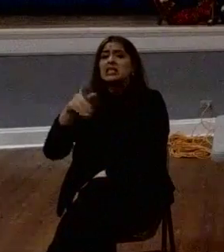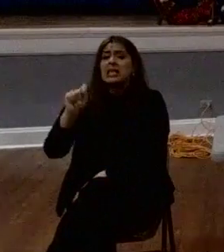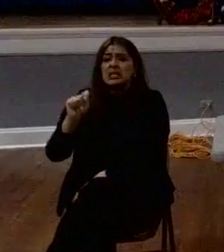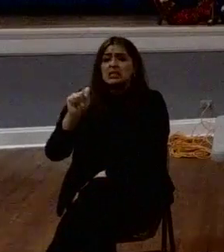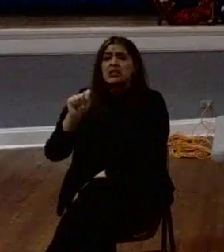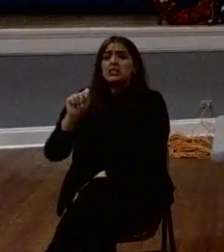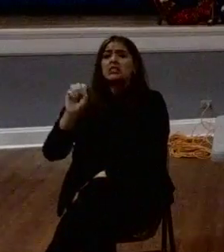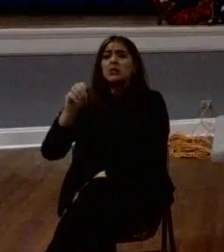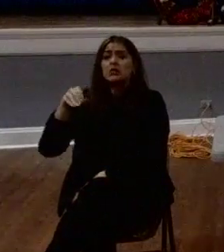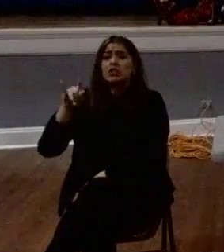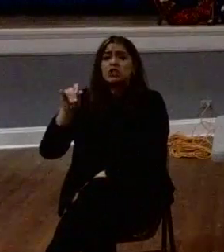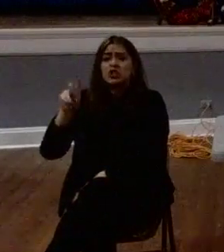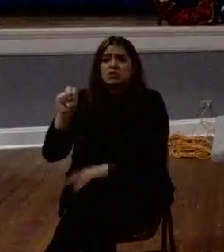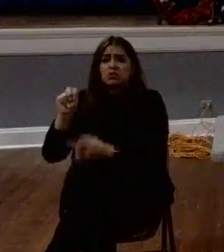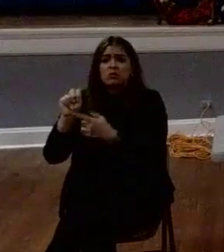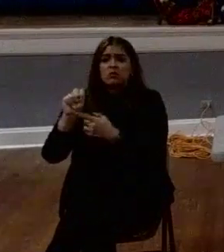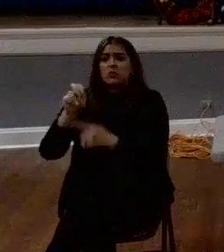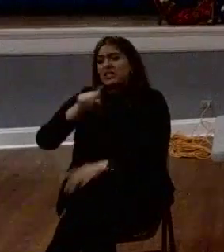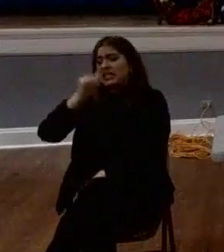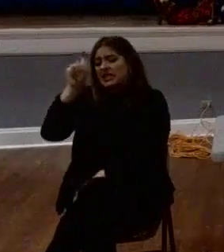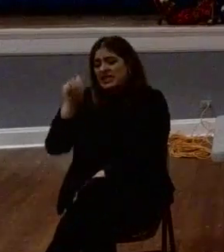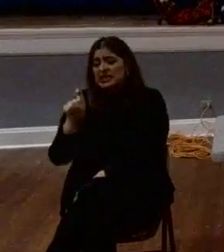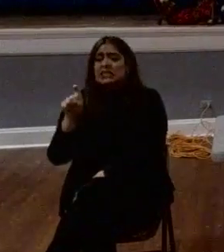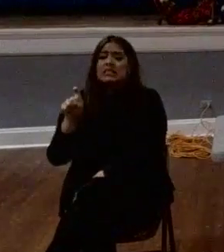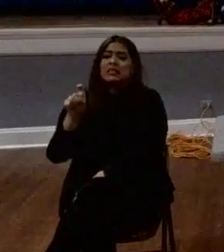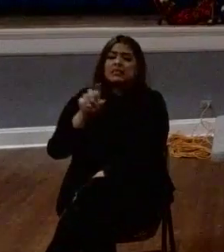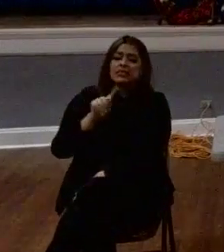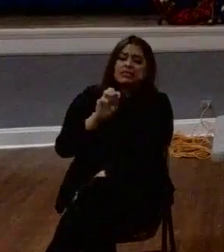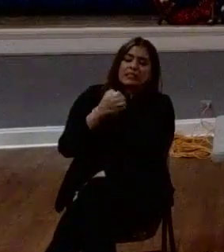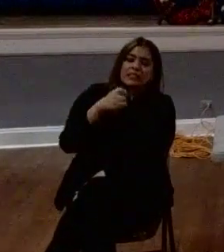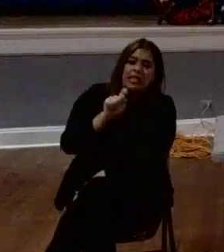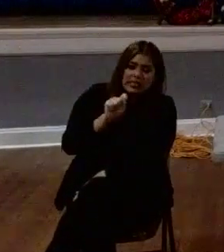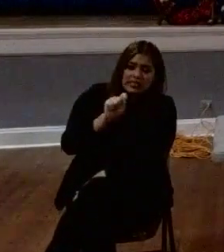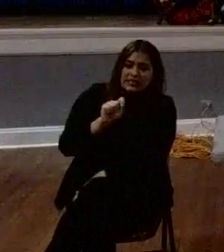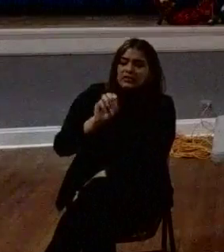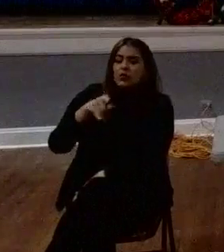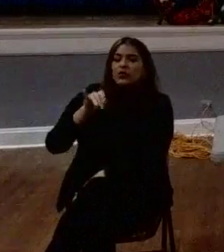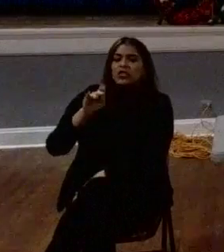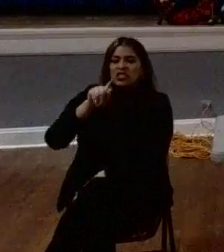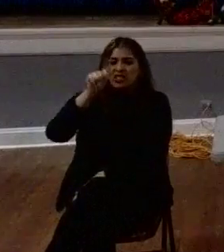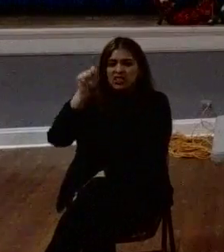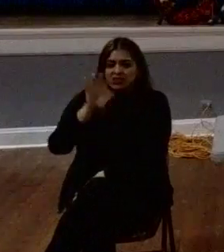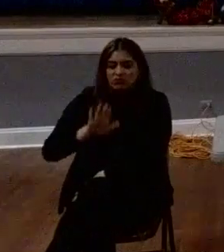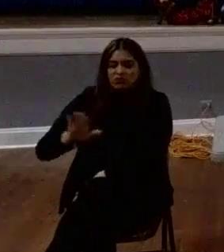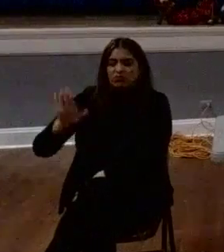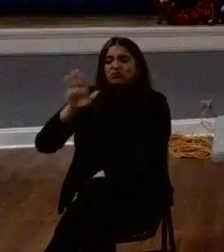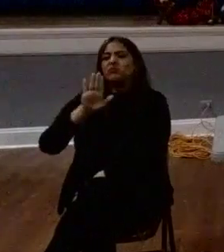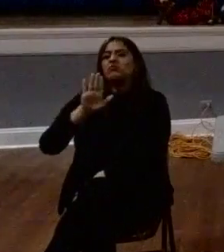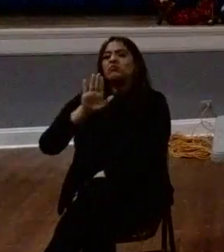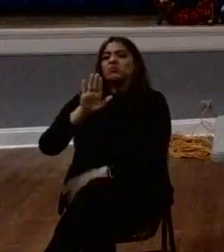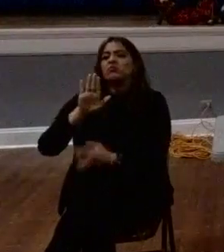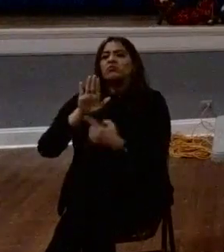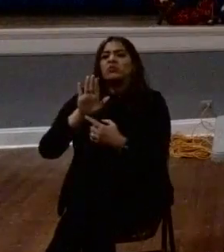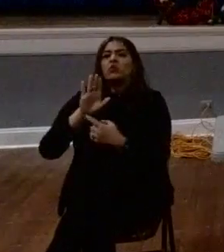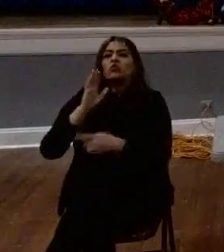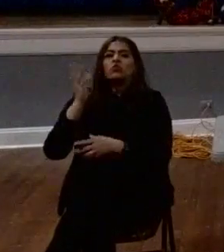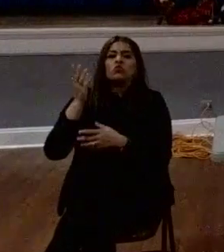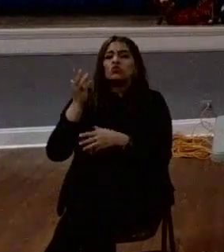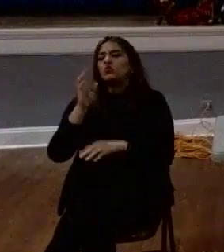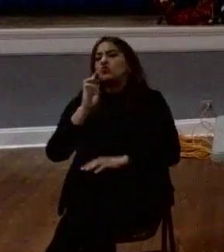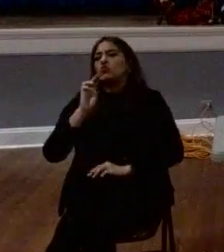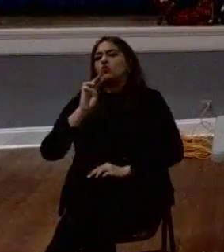an exposition in Texas, so therefore Texposition. It's a World's Fair. So we're going to